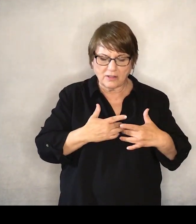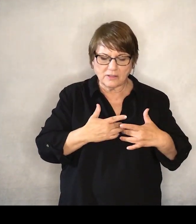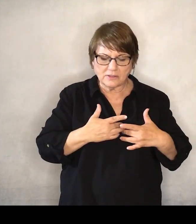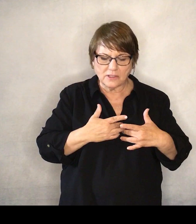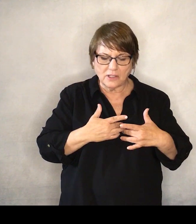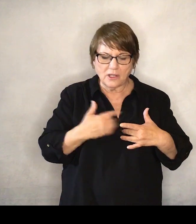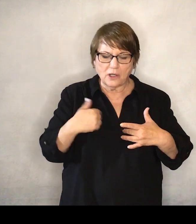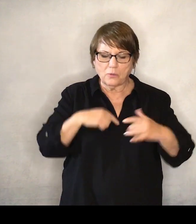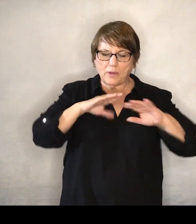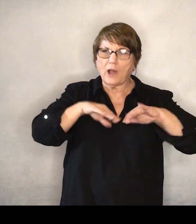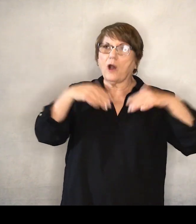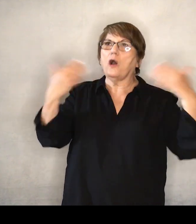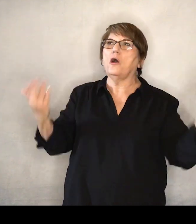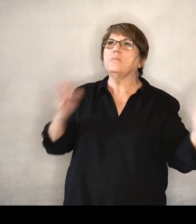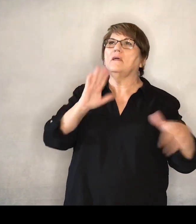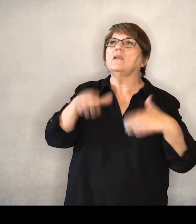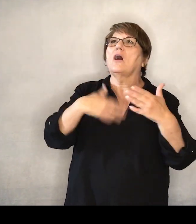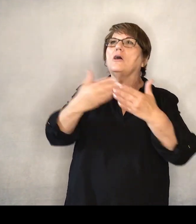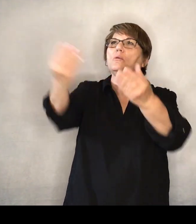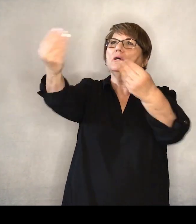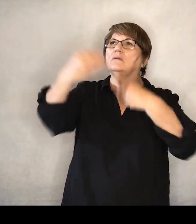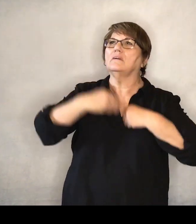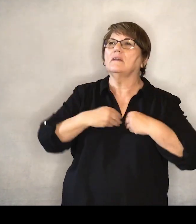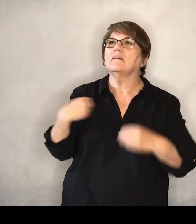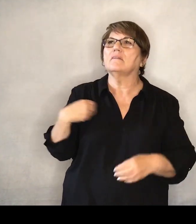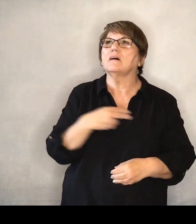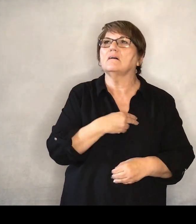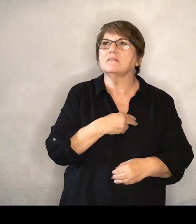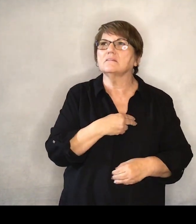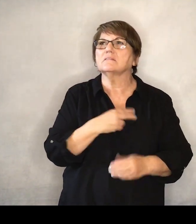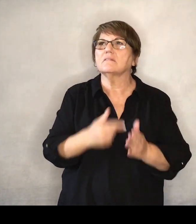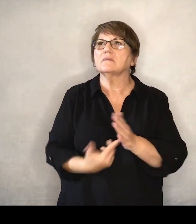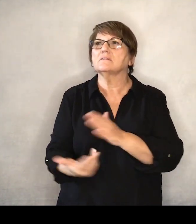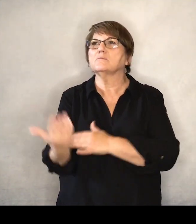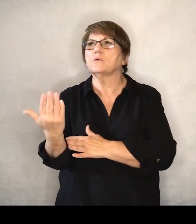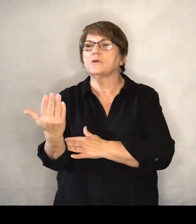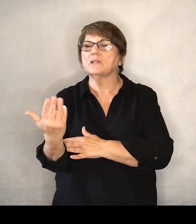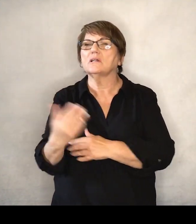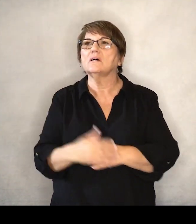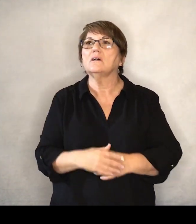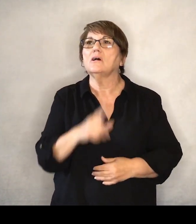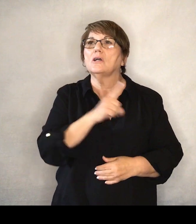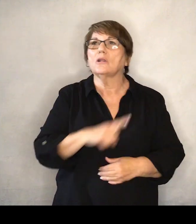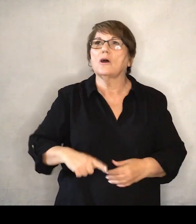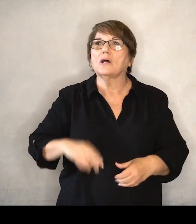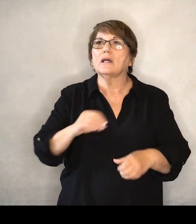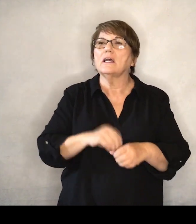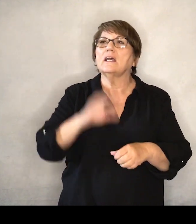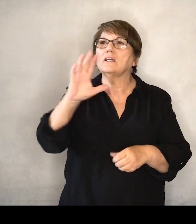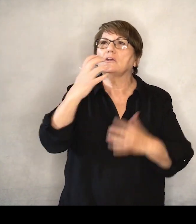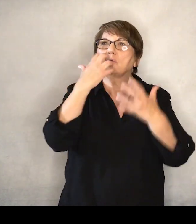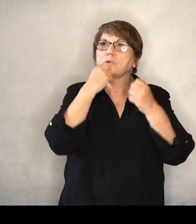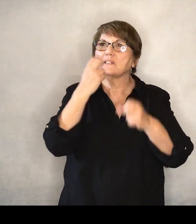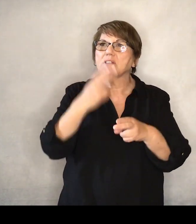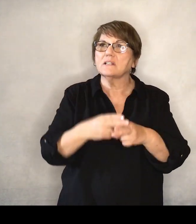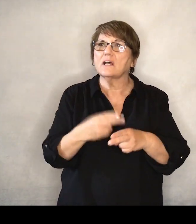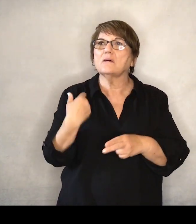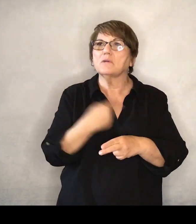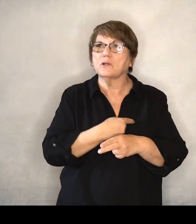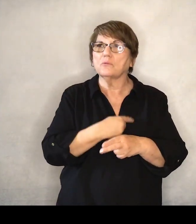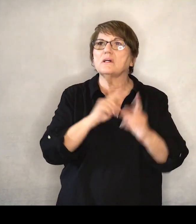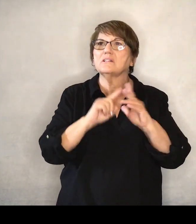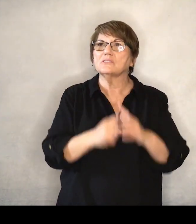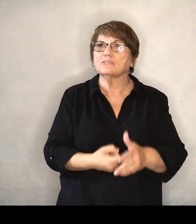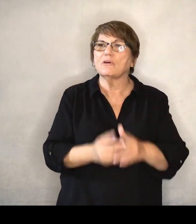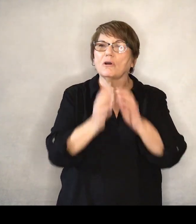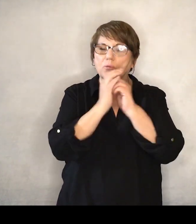them up to all that you have for us today. And so, Lord, it is in your most precious name that we open